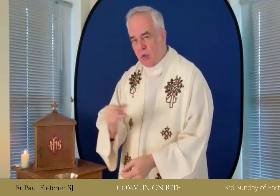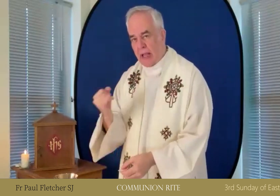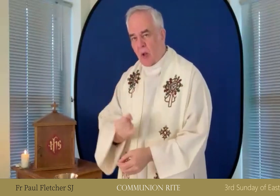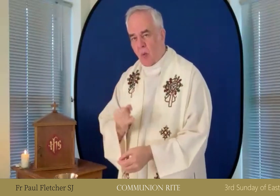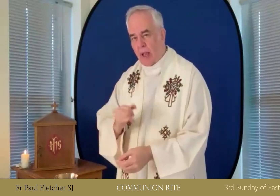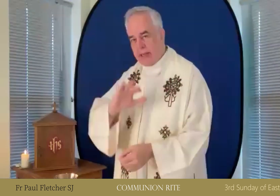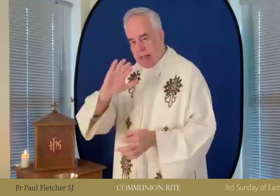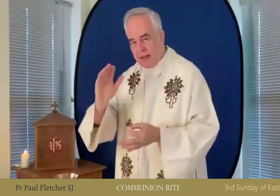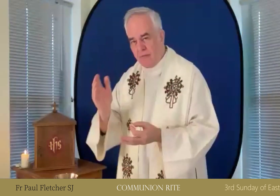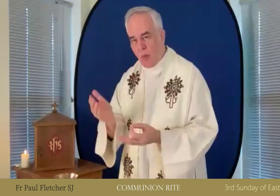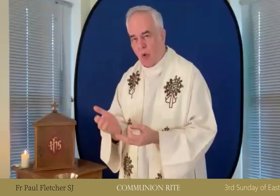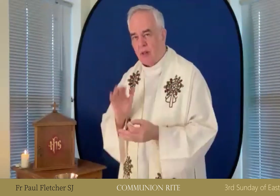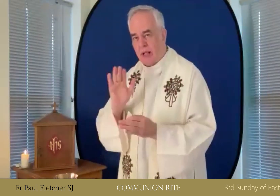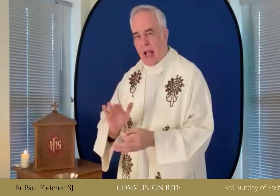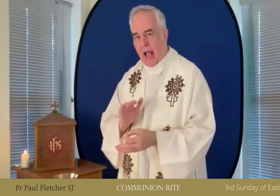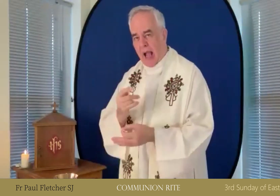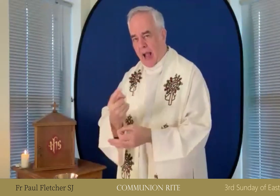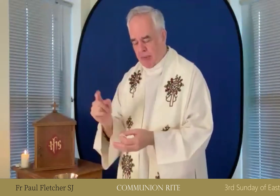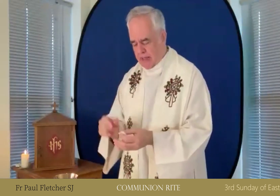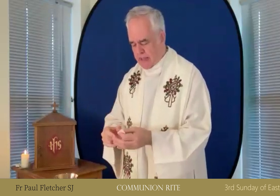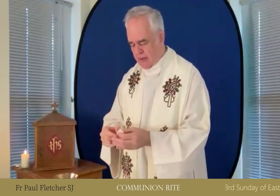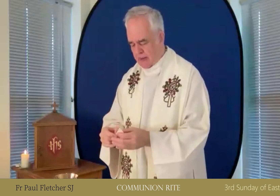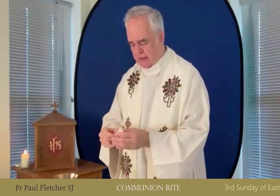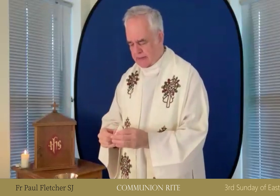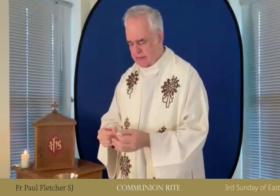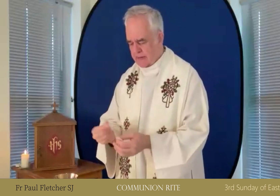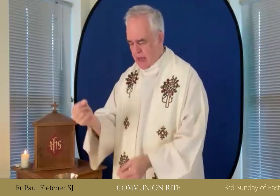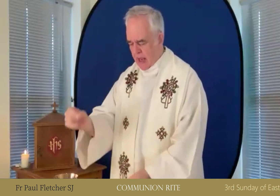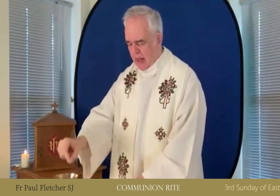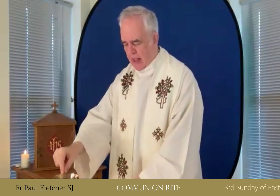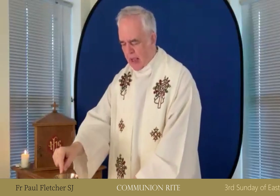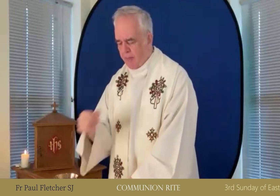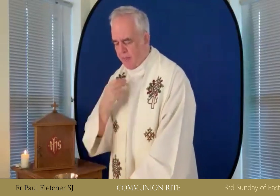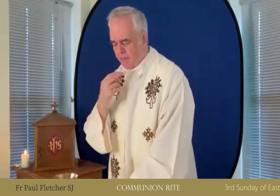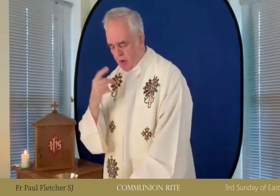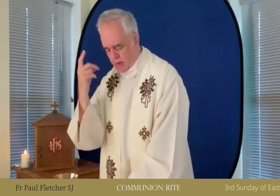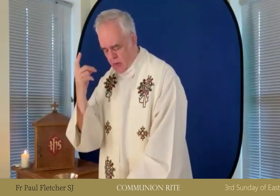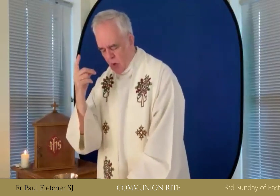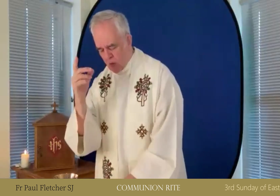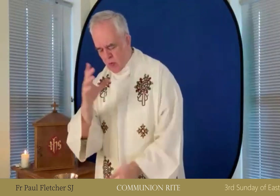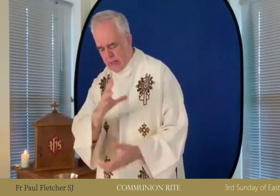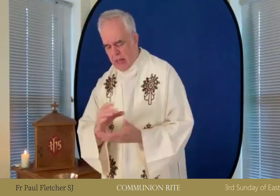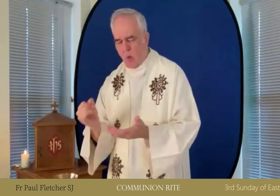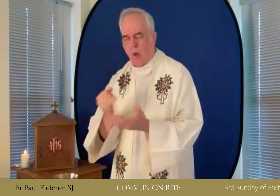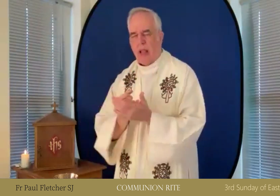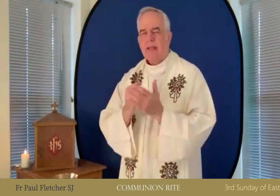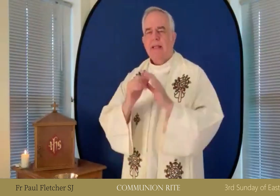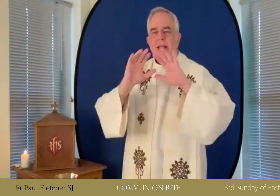take away the sins of the world, have mercy on us. Lamb of God, who take away the sins